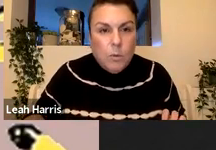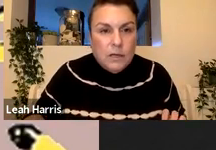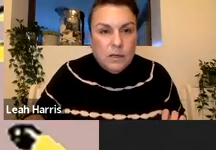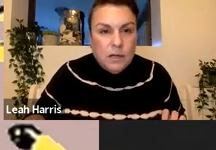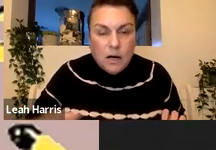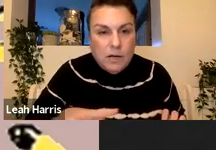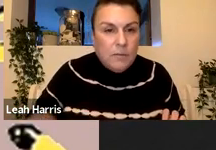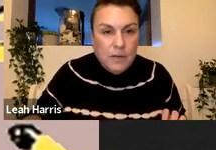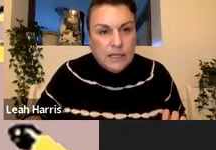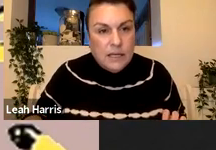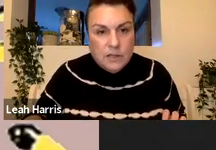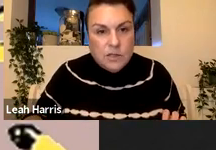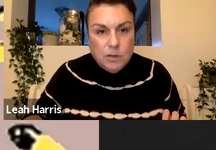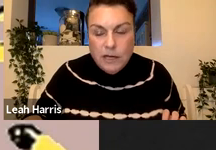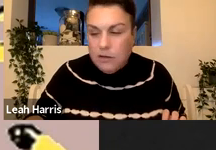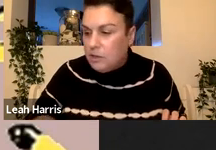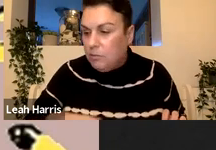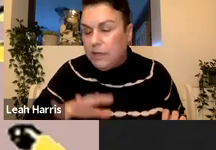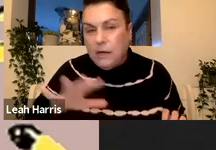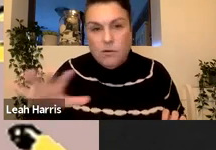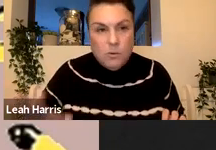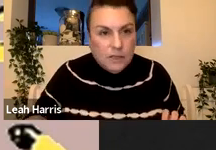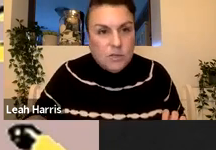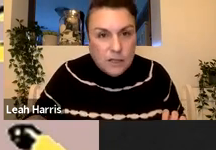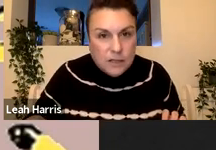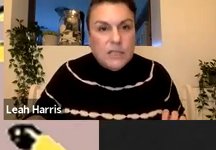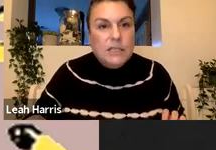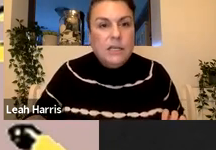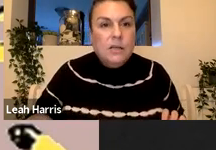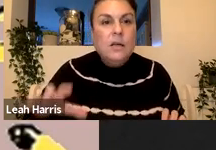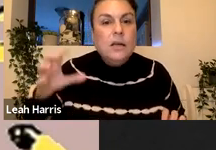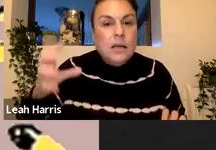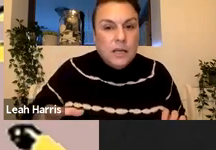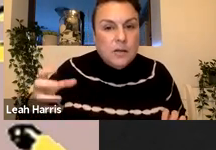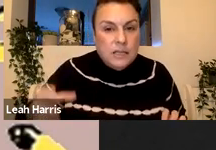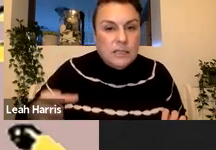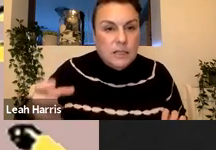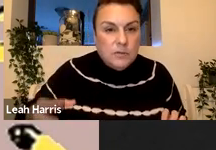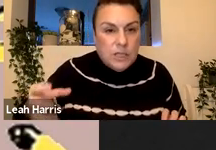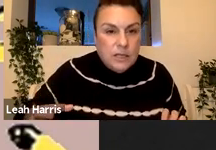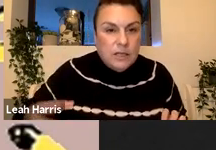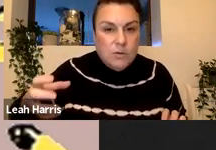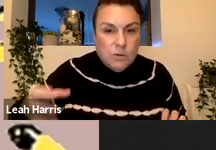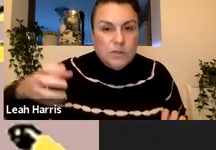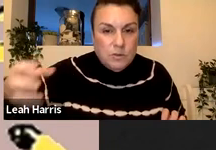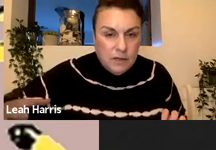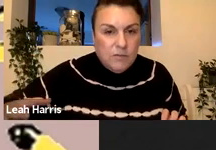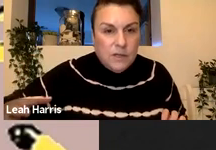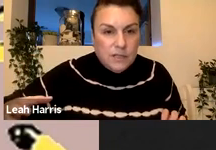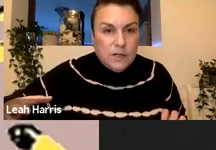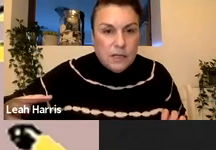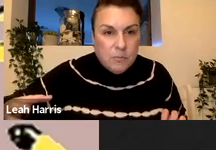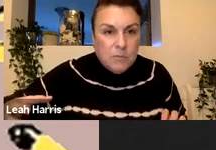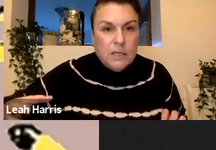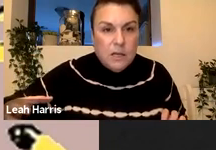will are not being taken into account so without going into a ton of detail here in the state of virginia according to the